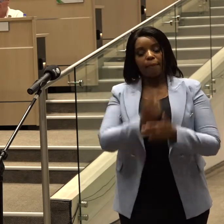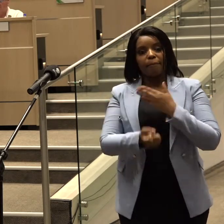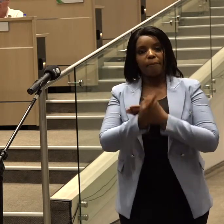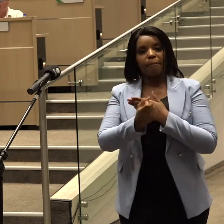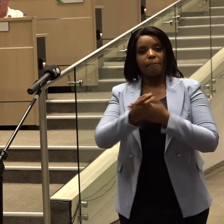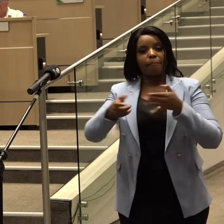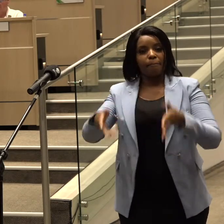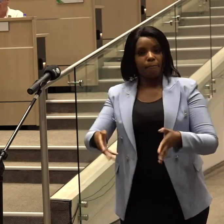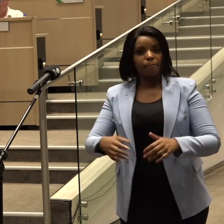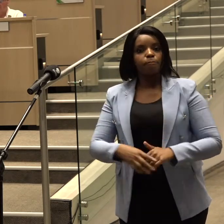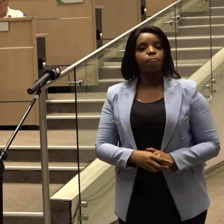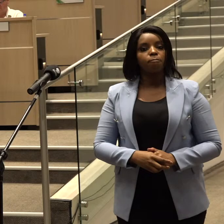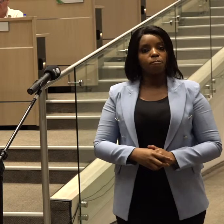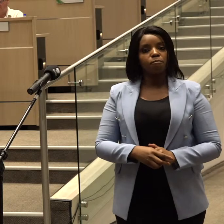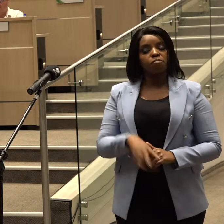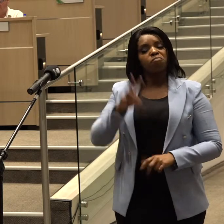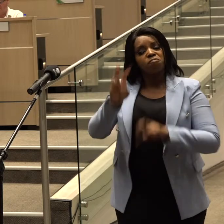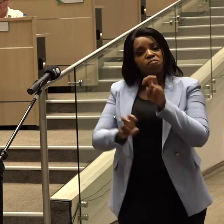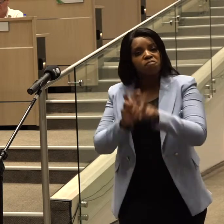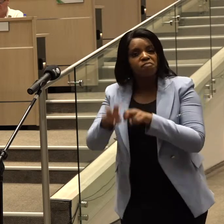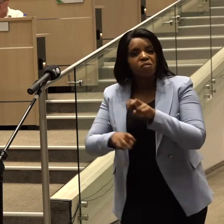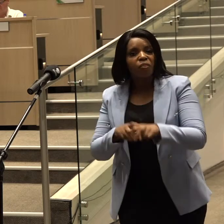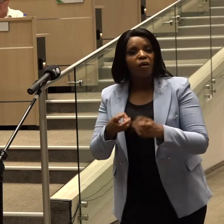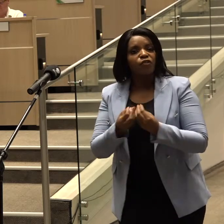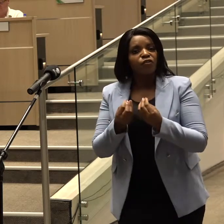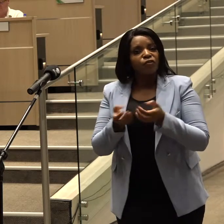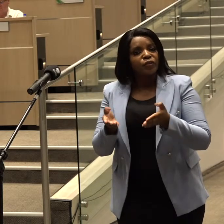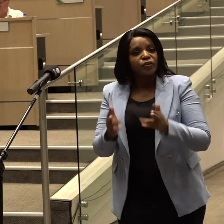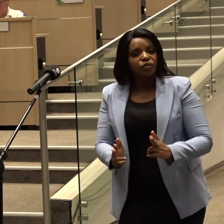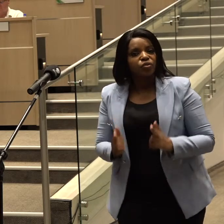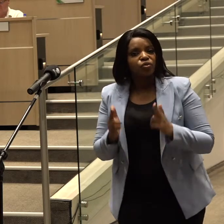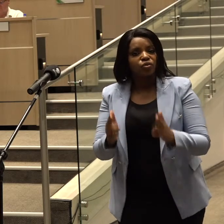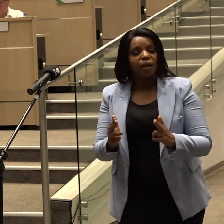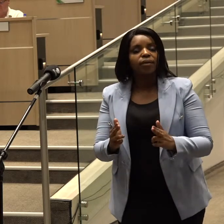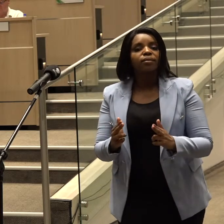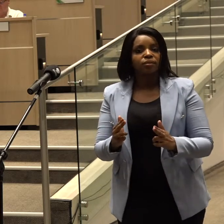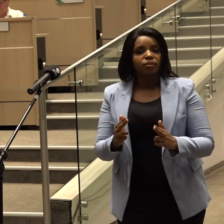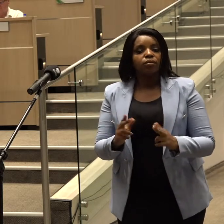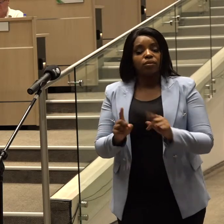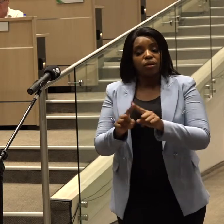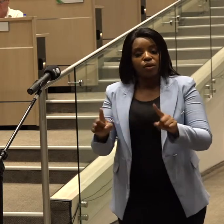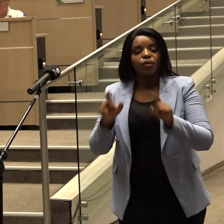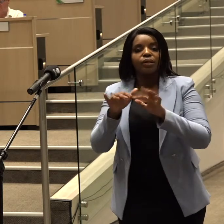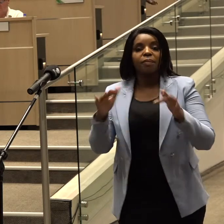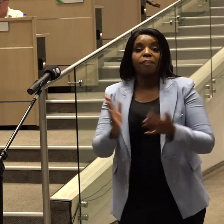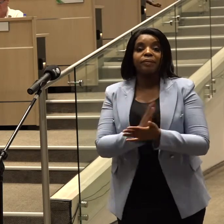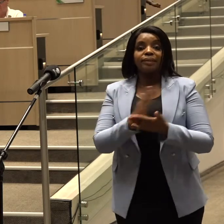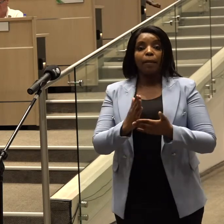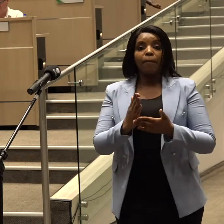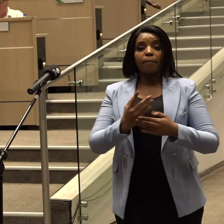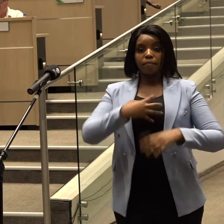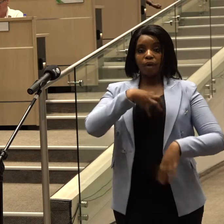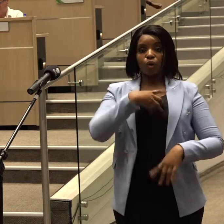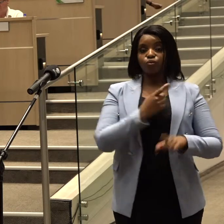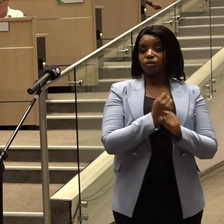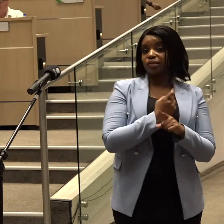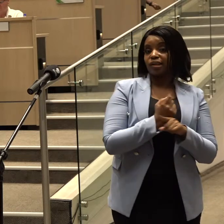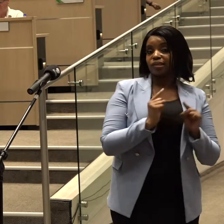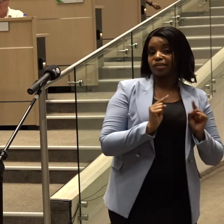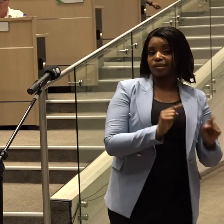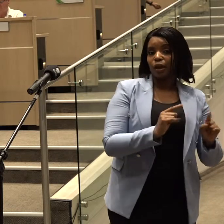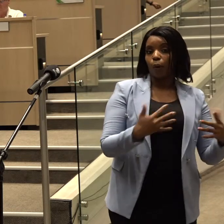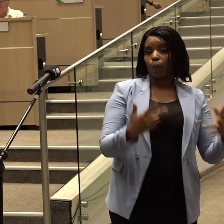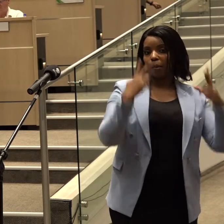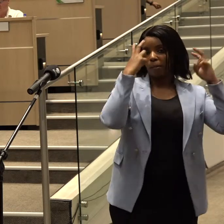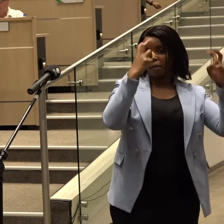in this theft um those are the people that are part of the buses and Texas uh mode of Transport you know I wish we should not